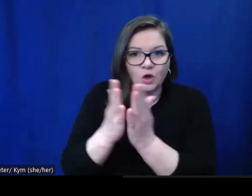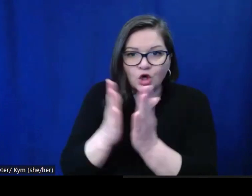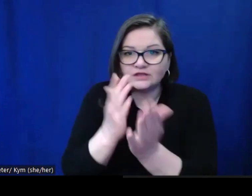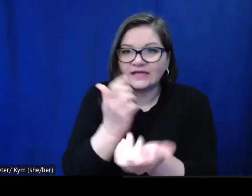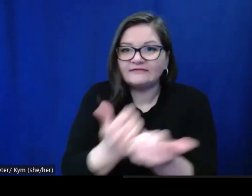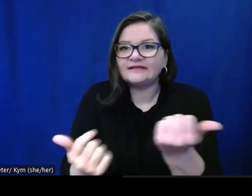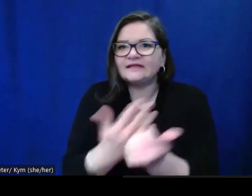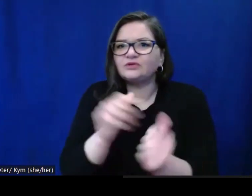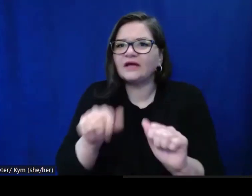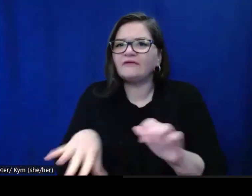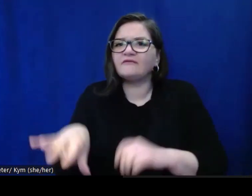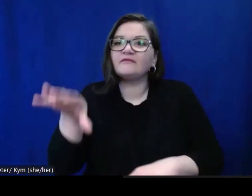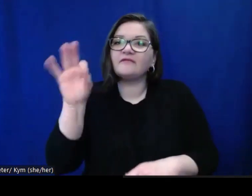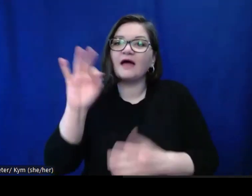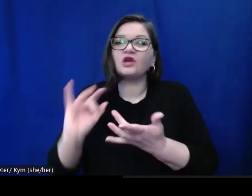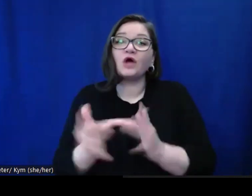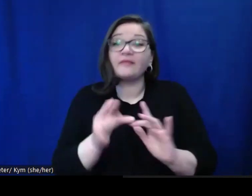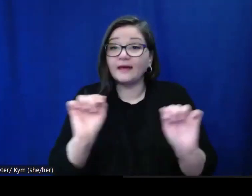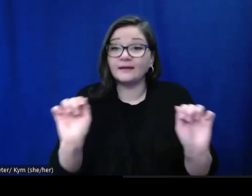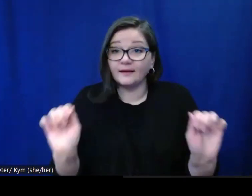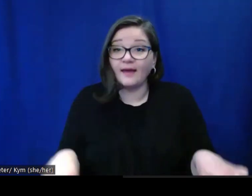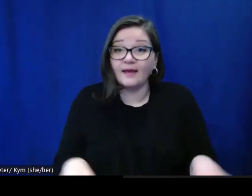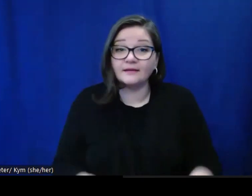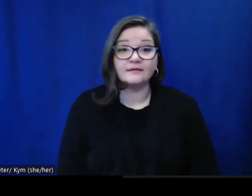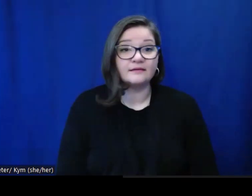find online.